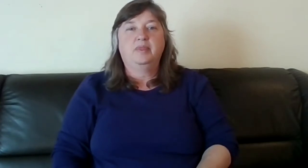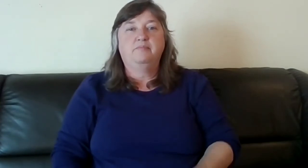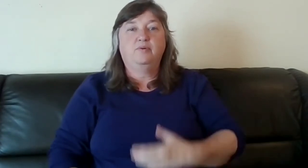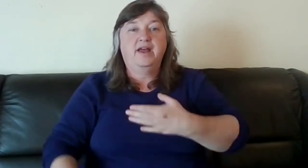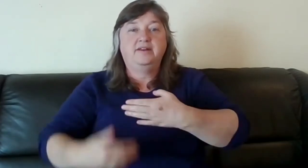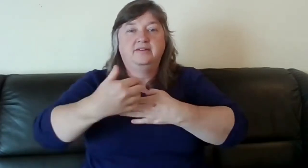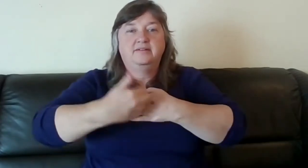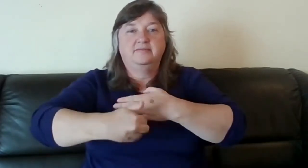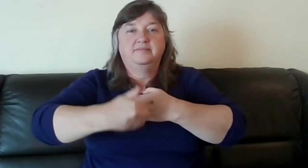bread,